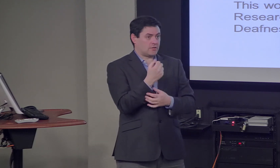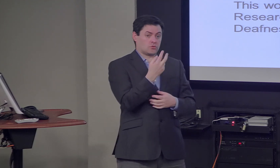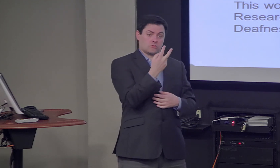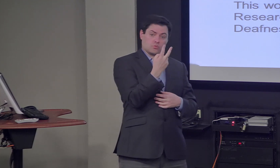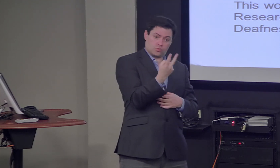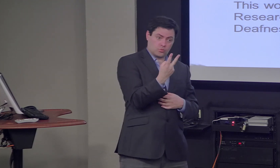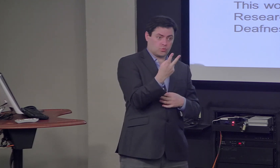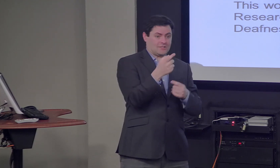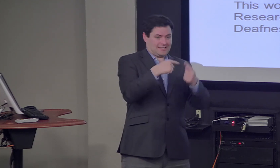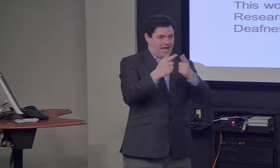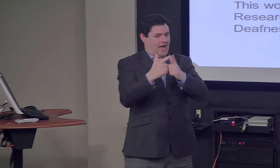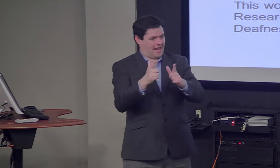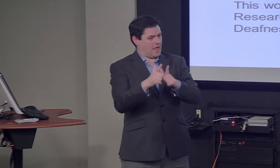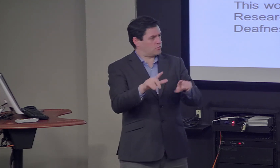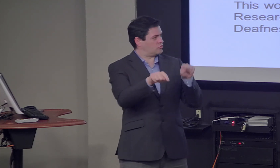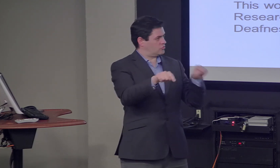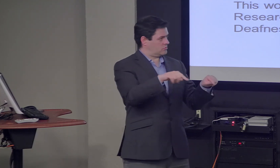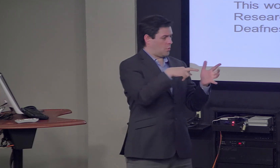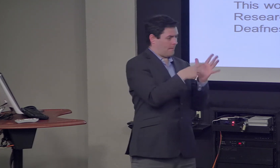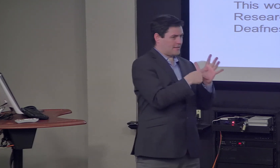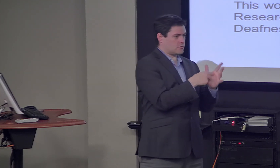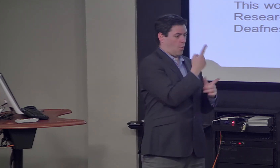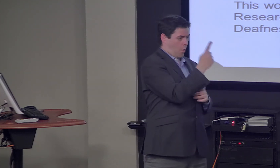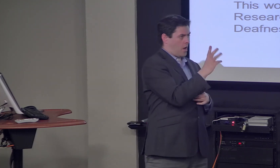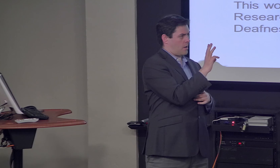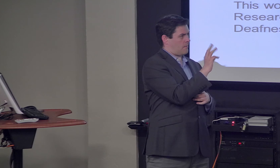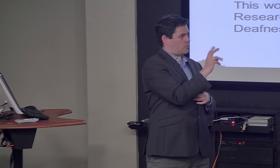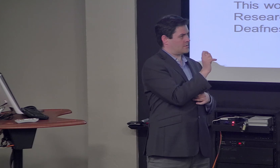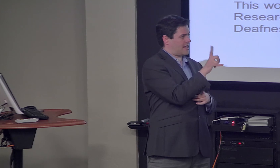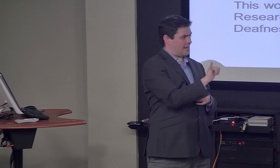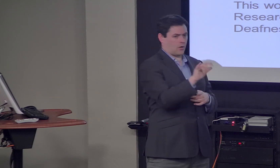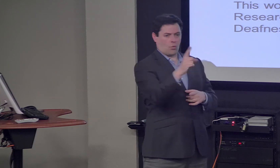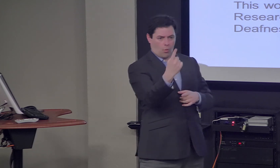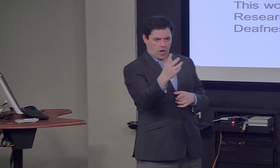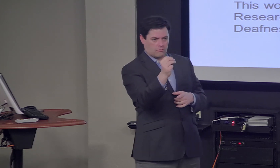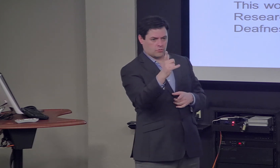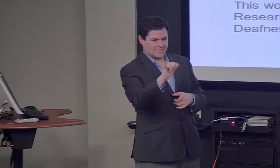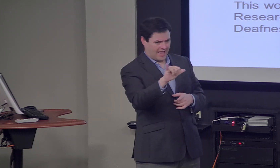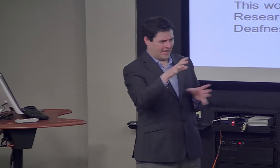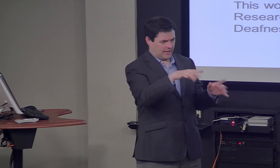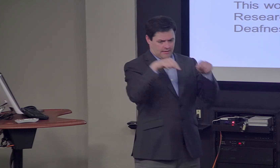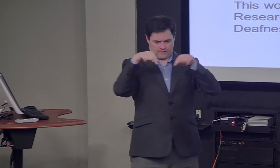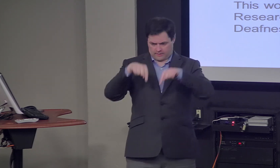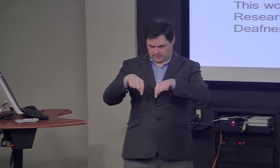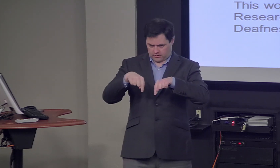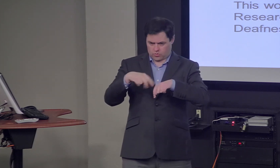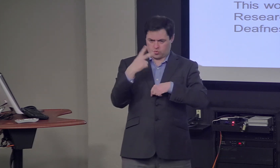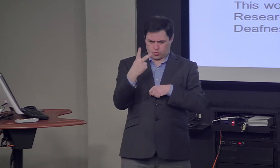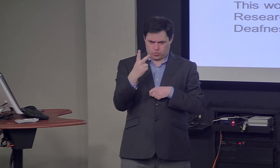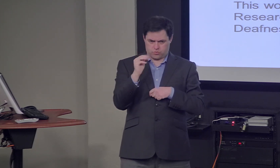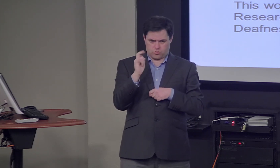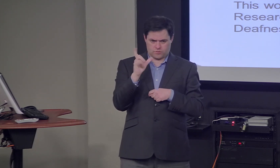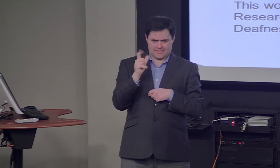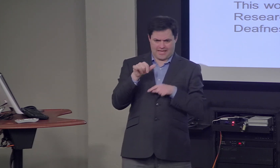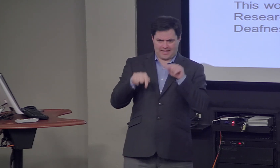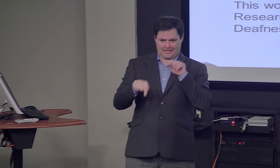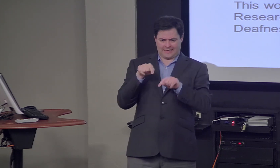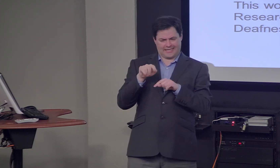Looking at the advantage of using 2 sign language and looking at people have looked at one modality